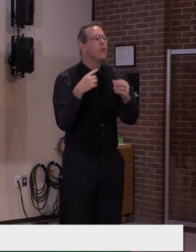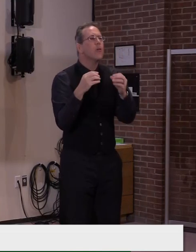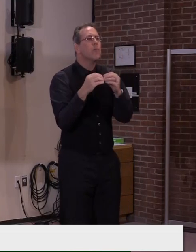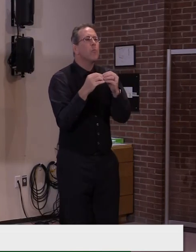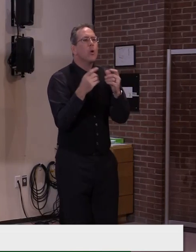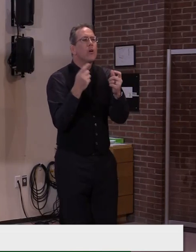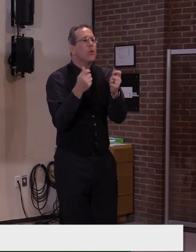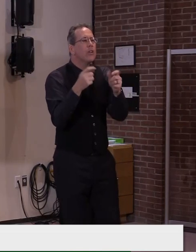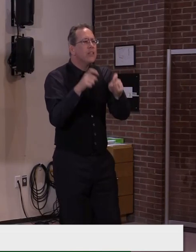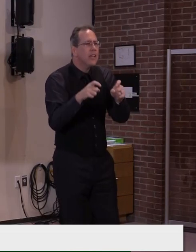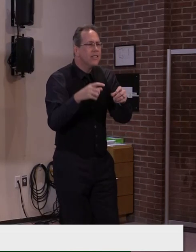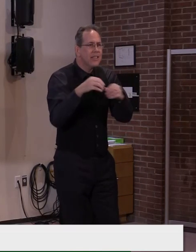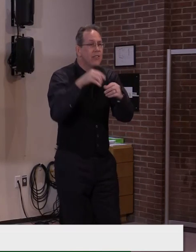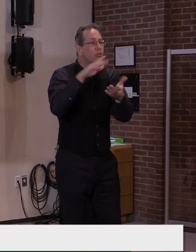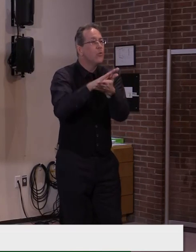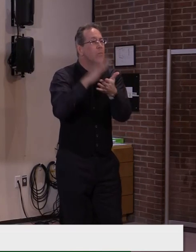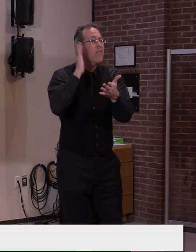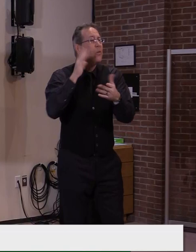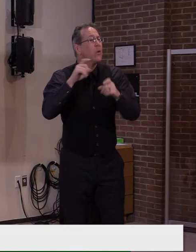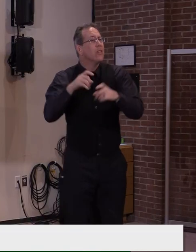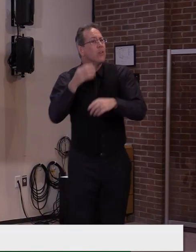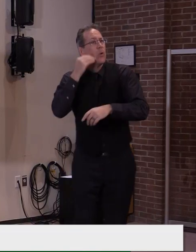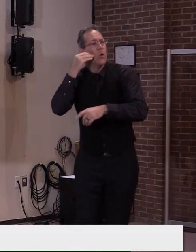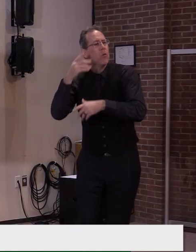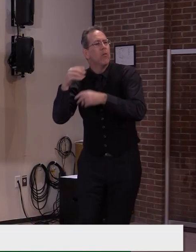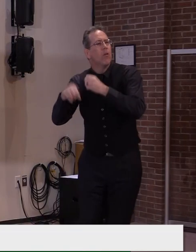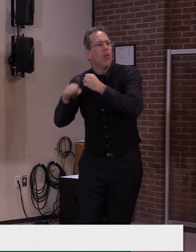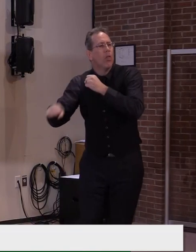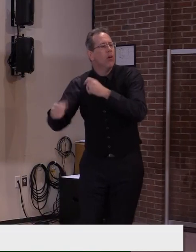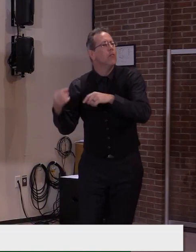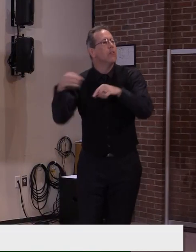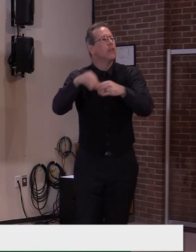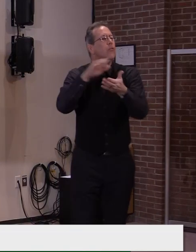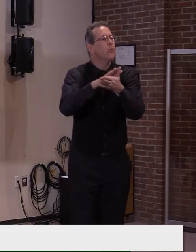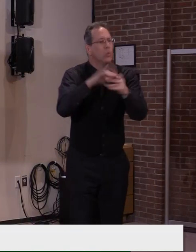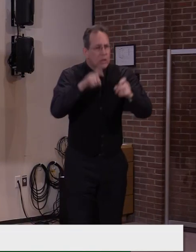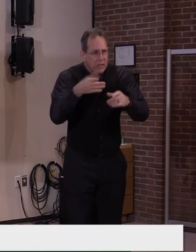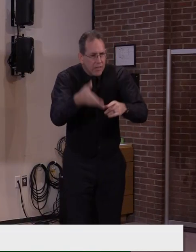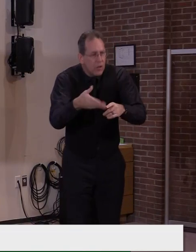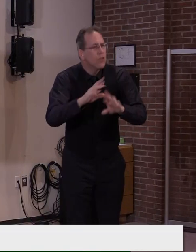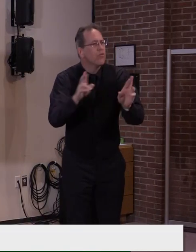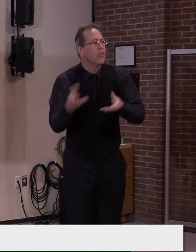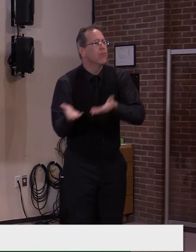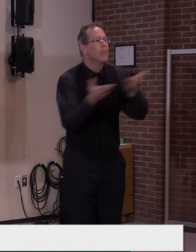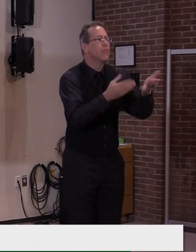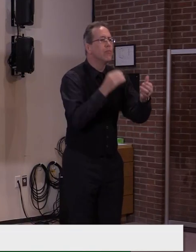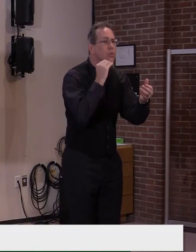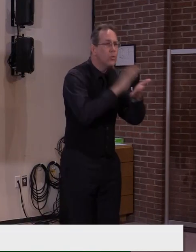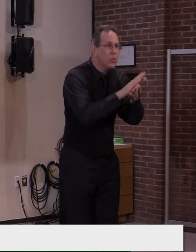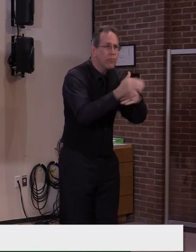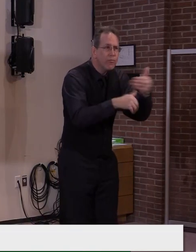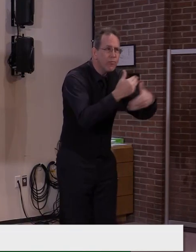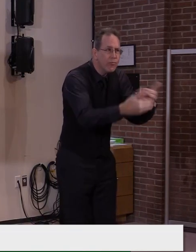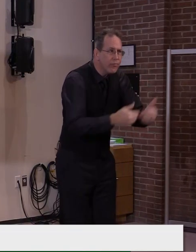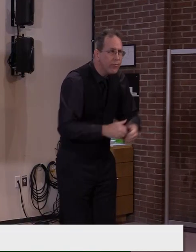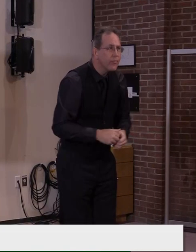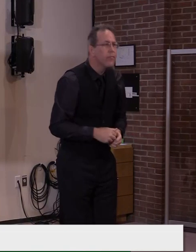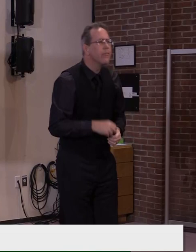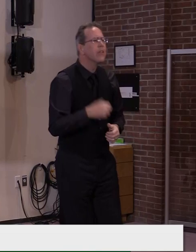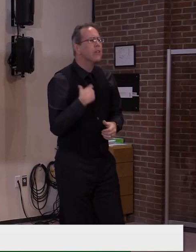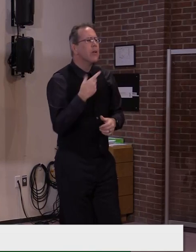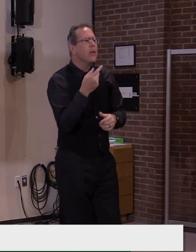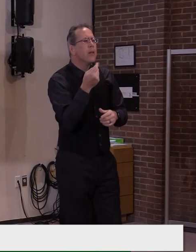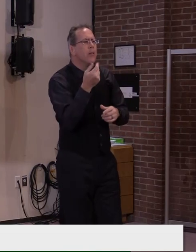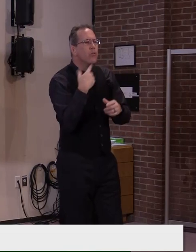At some point after the holidays, we will be evolving the use of antigen testing in schools to further so that we can make those tests